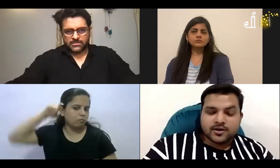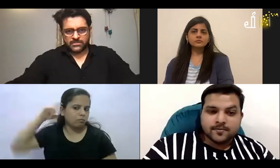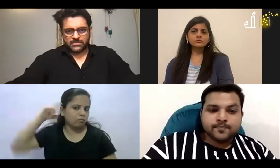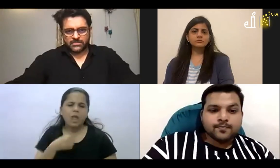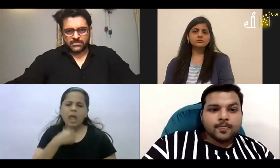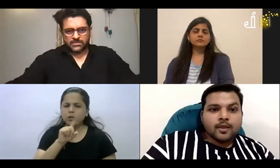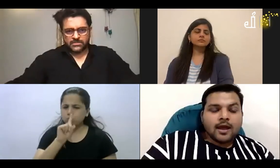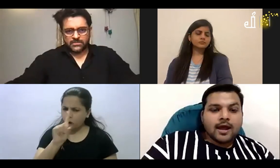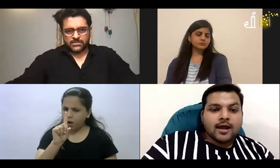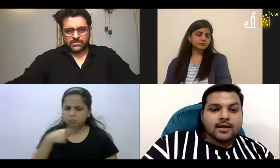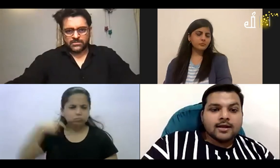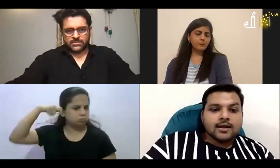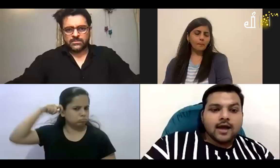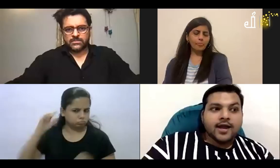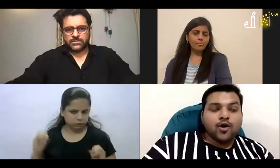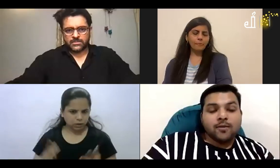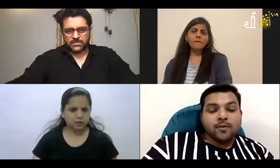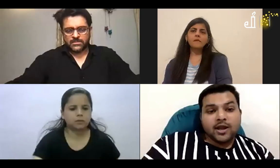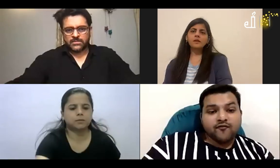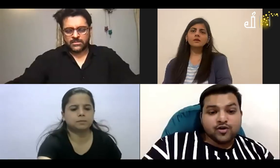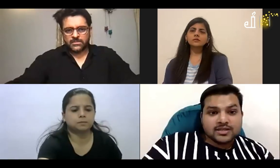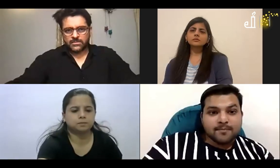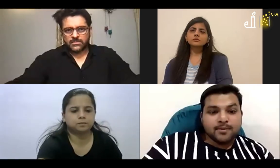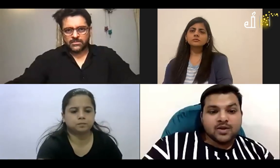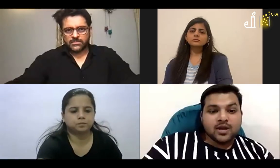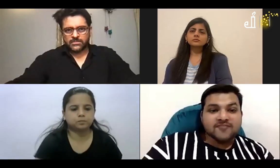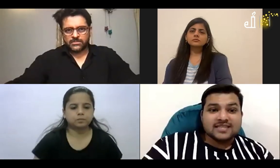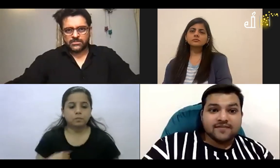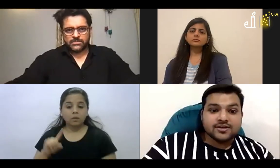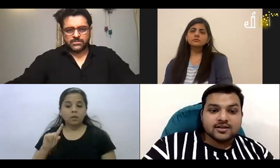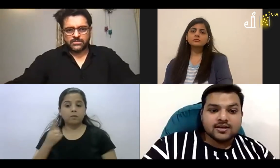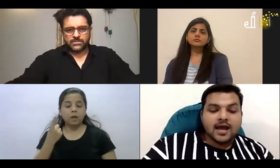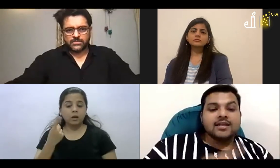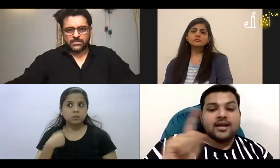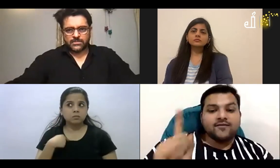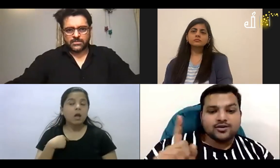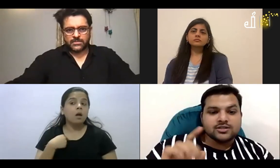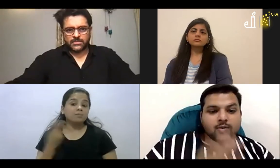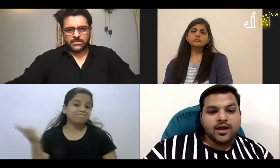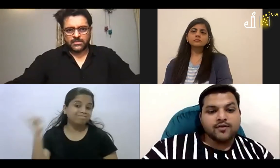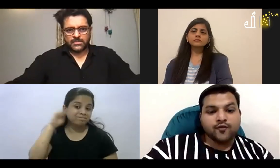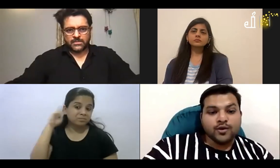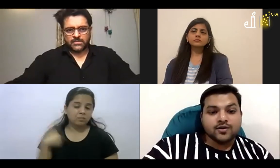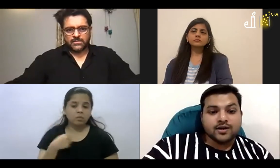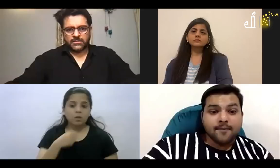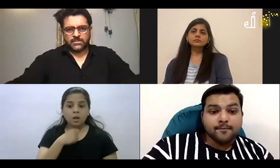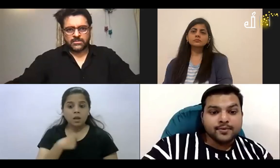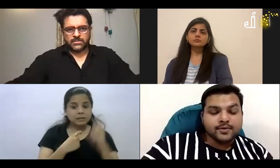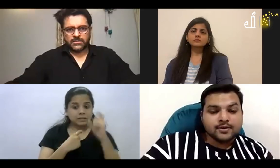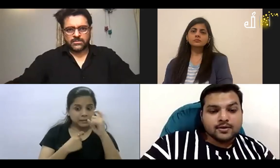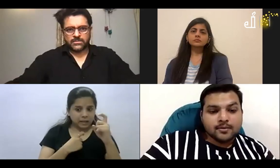1 year, and I got my first implant when I was 7 and 11 years. So I had a 4-year